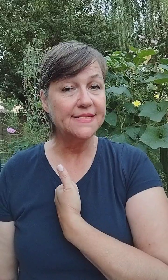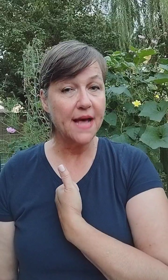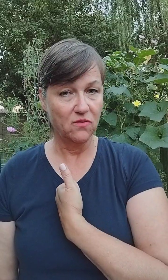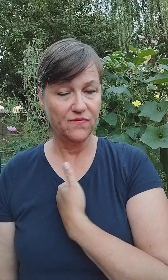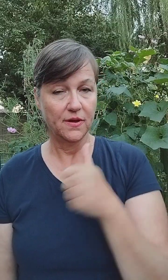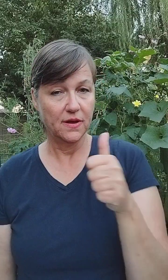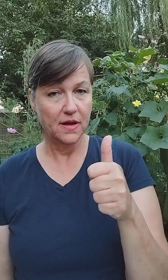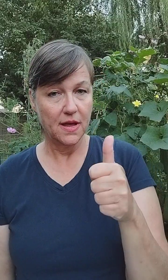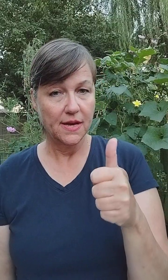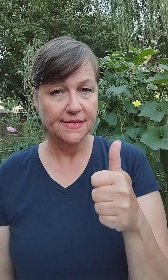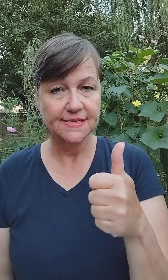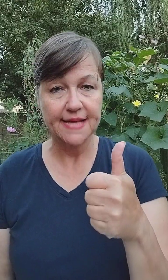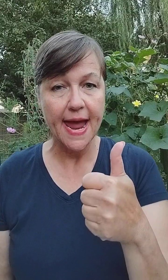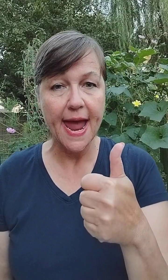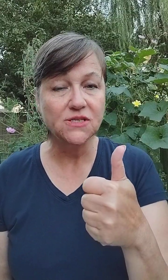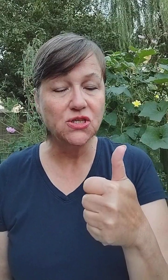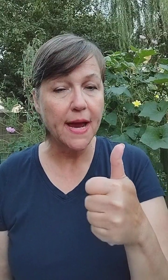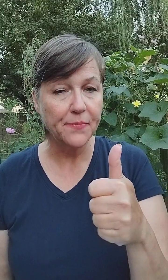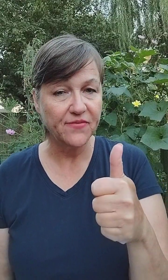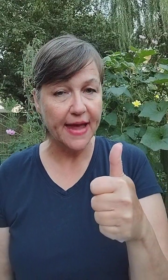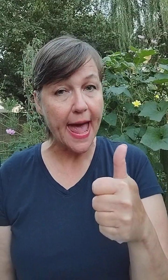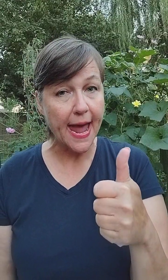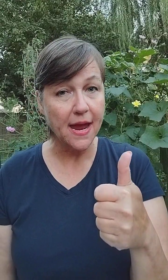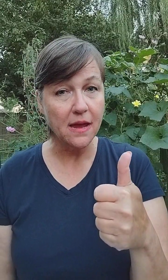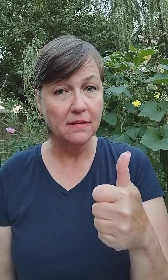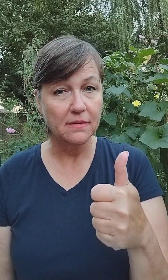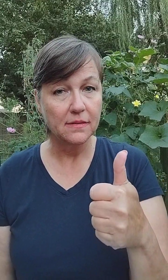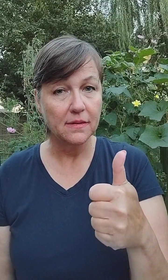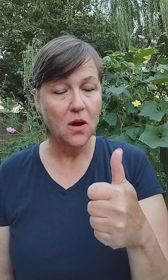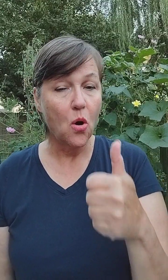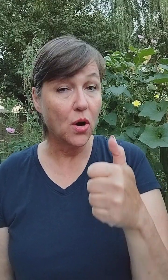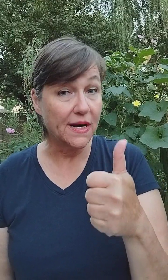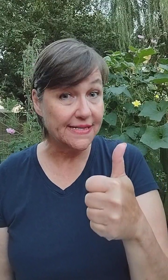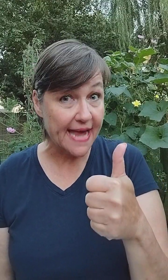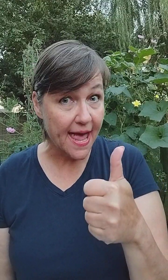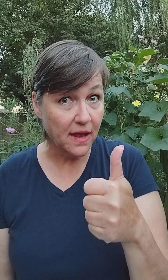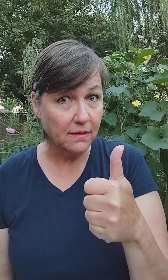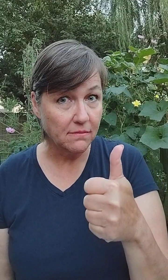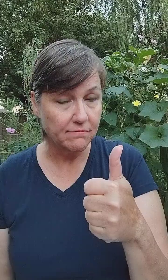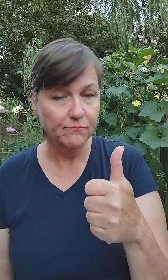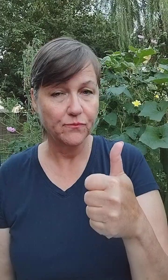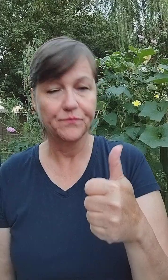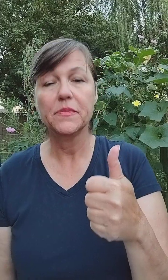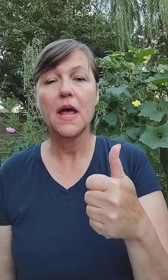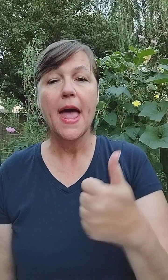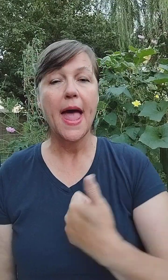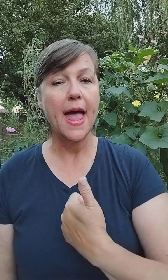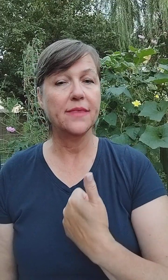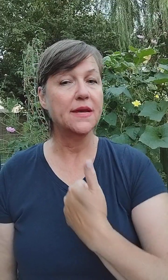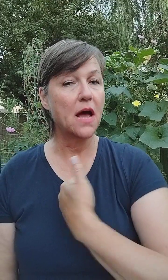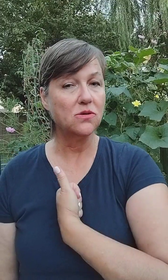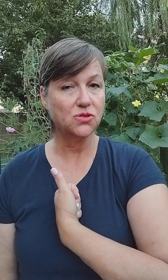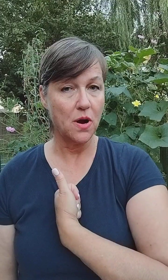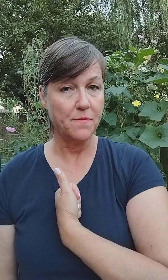Myself. This is the hand shape of the A or a 10. And the knuckles are on my